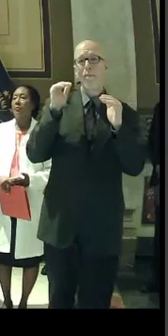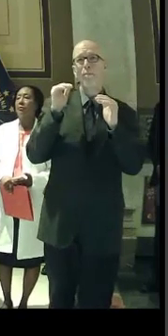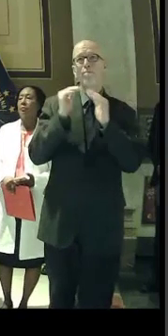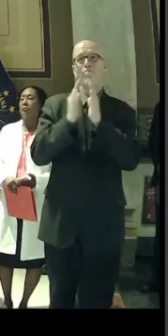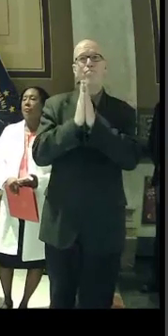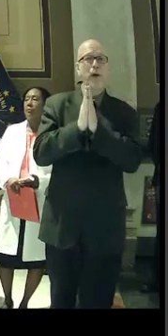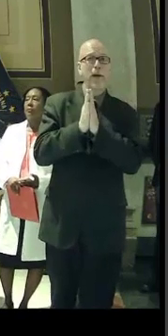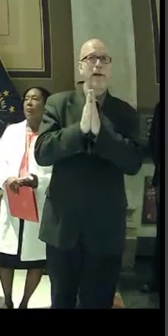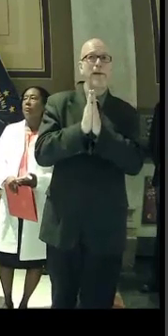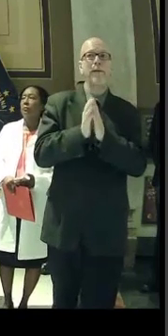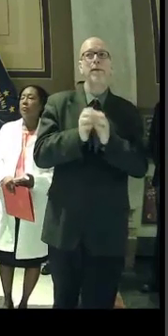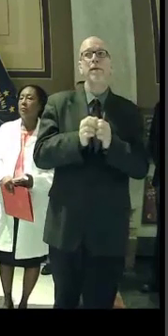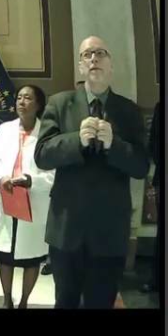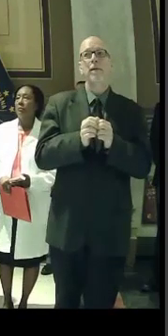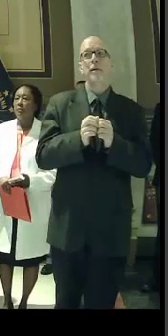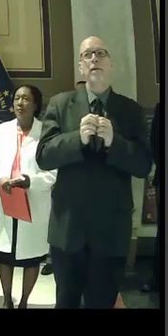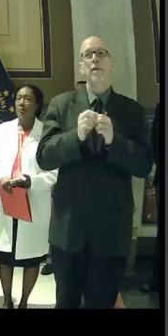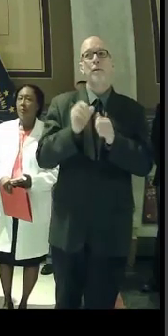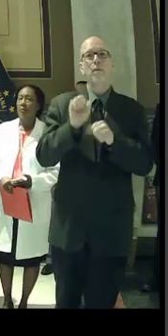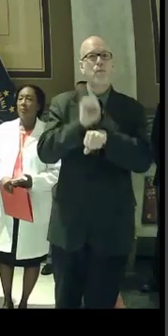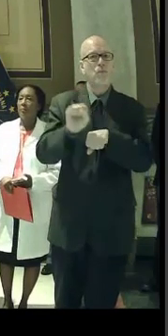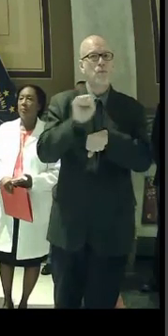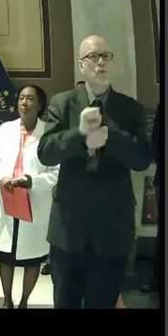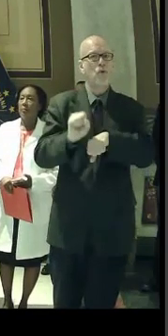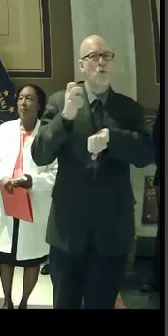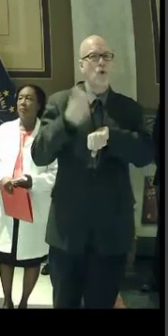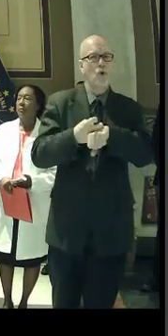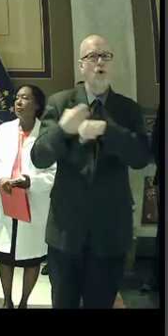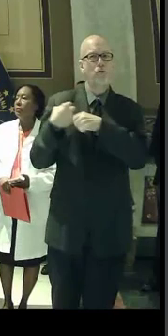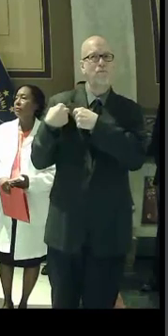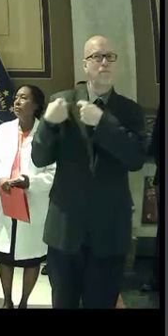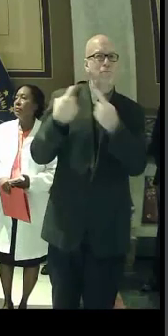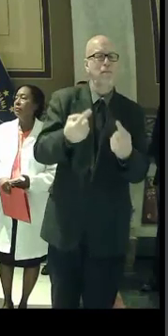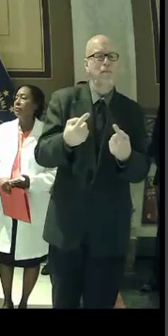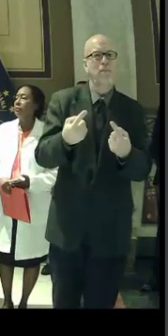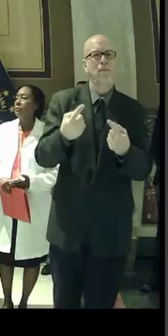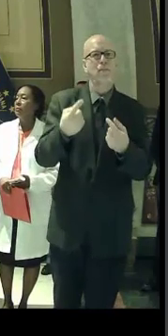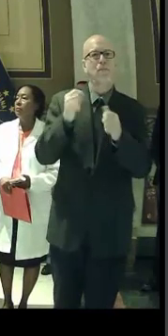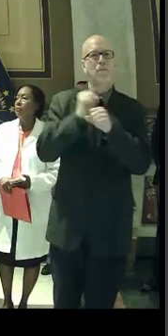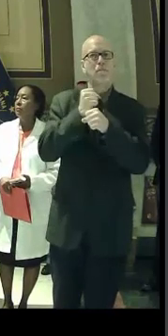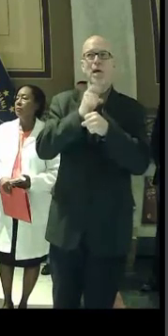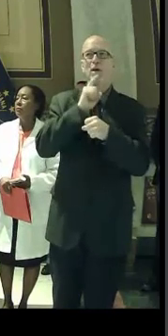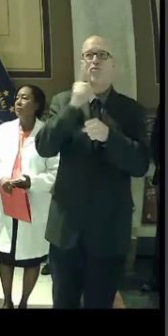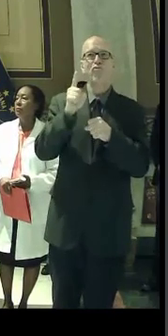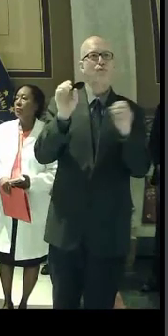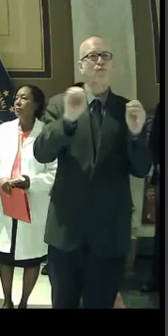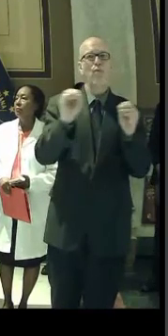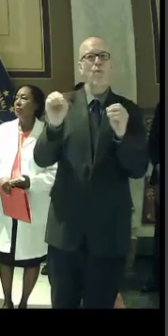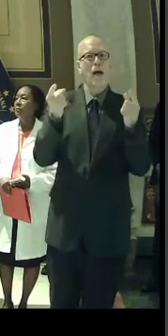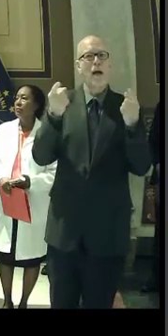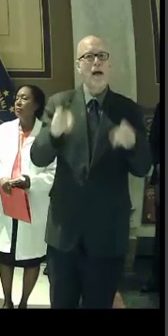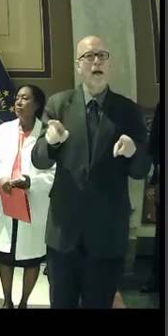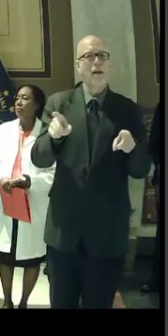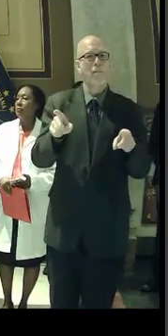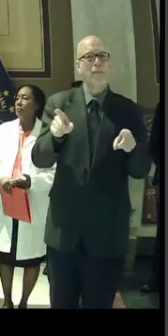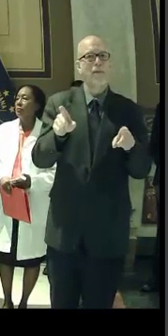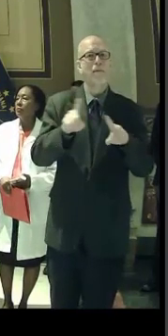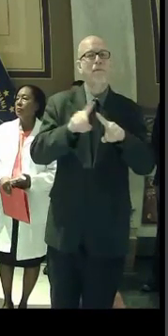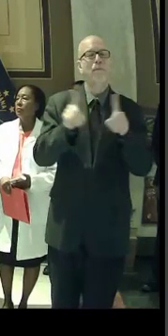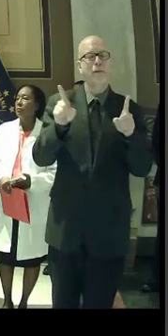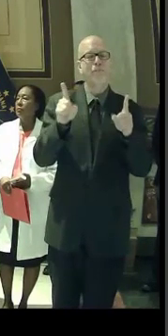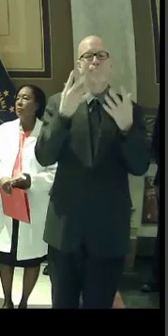prayed, and worked hard so this painful day would never occur, sadly,